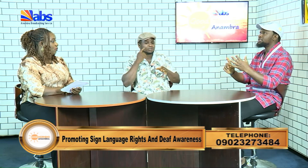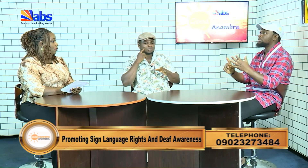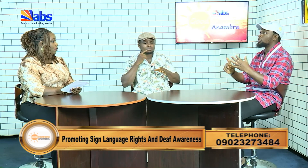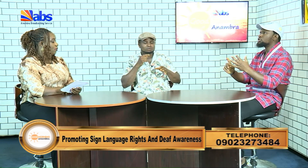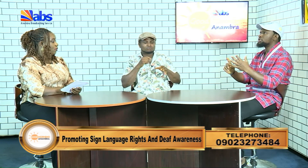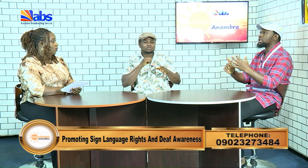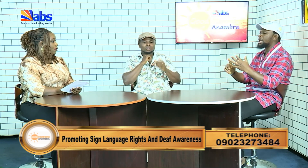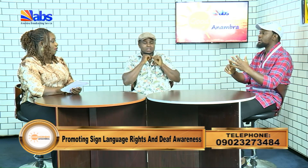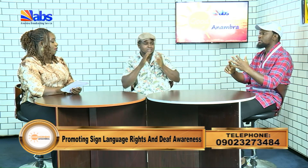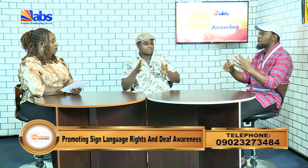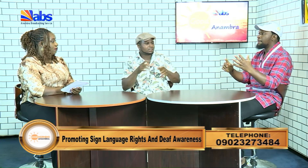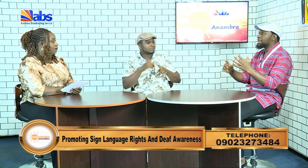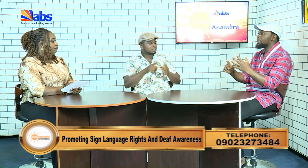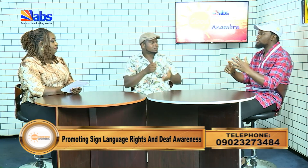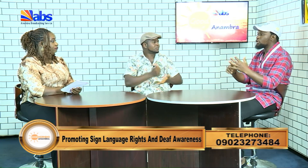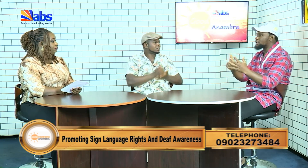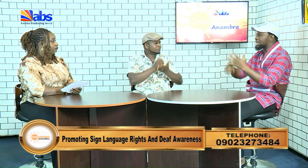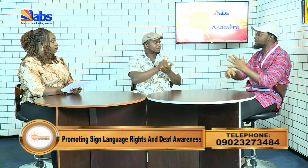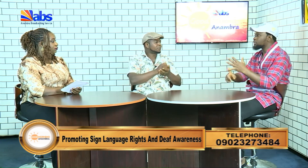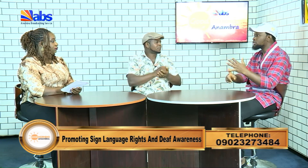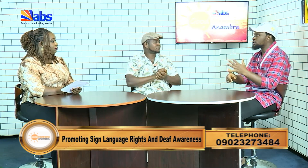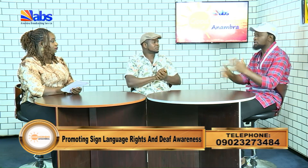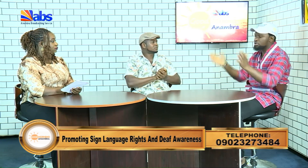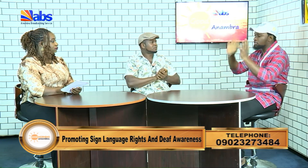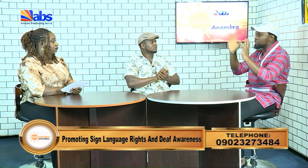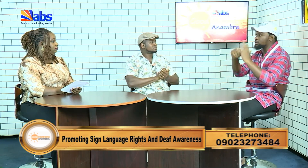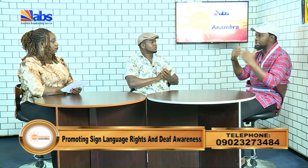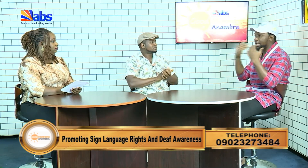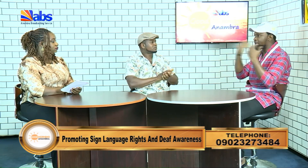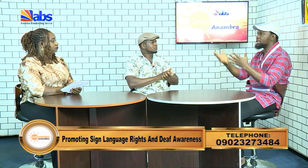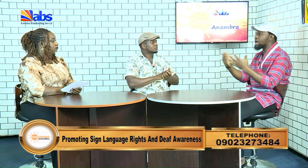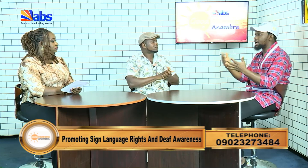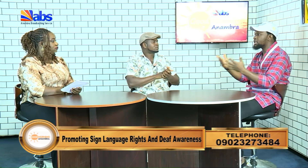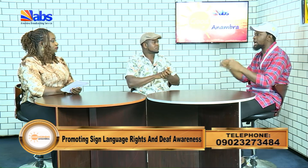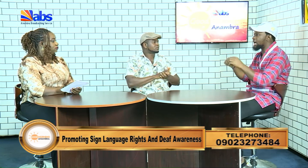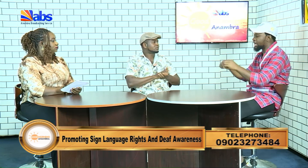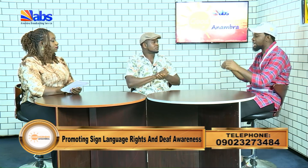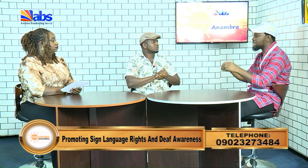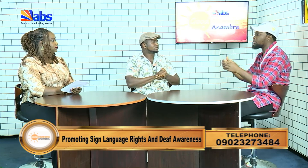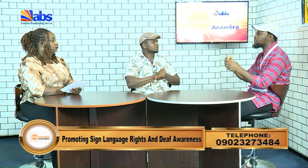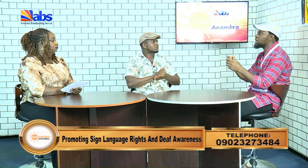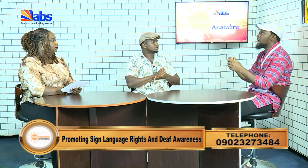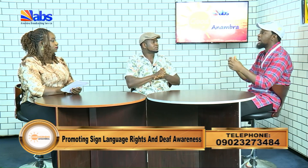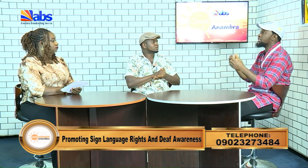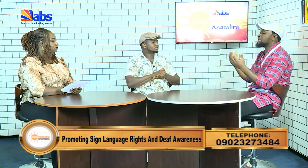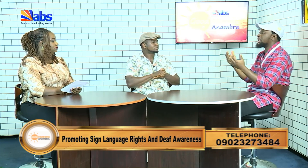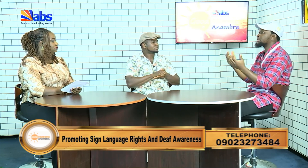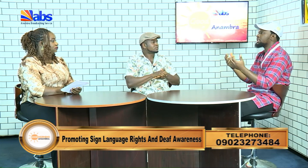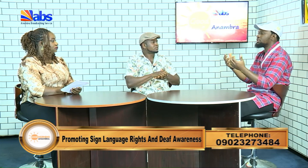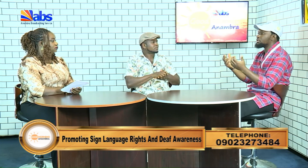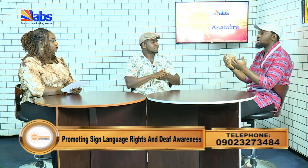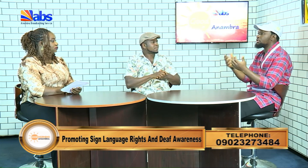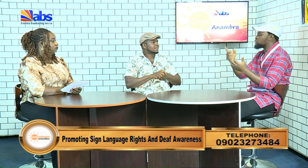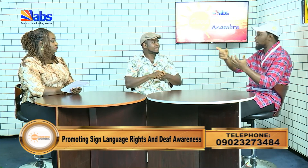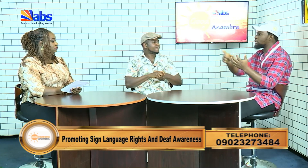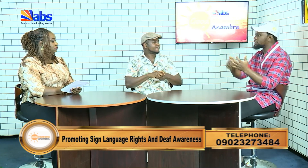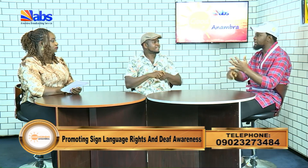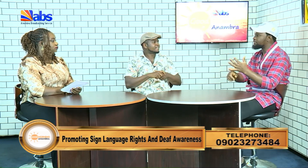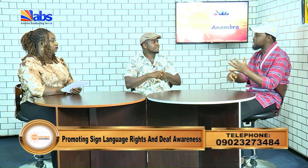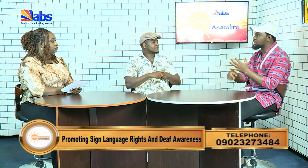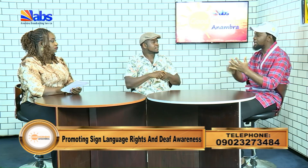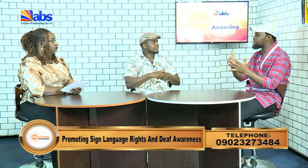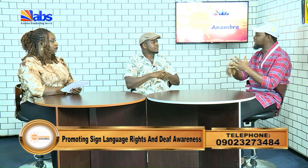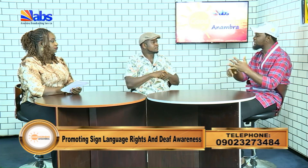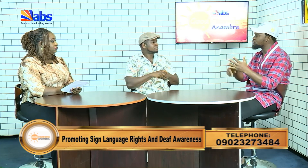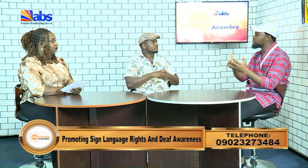might just decide, like, by the time you just ask them questions, they say, no, that I can't hear you. And they now say, okay, you are not a deaf